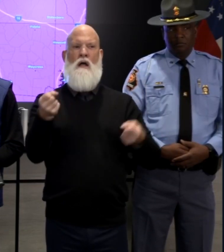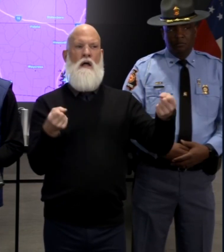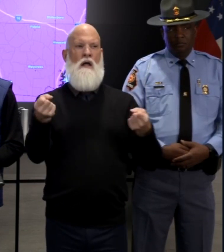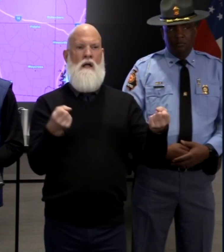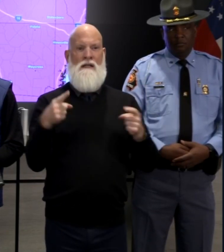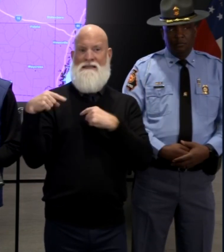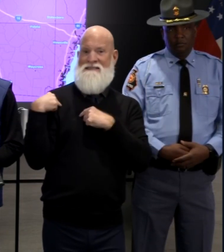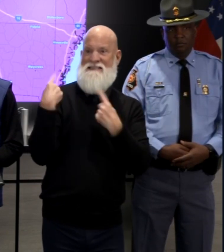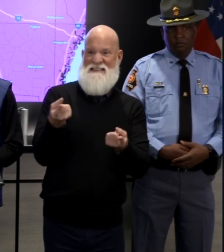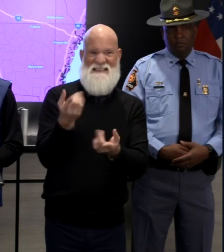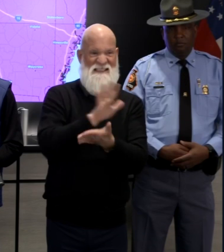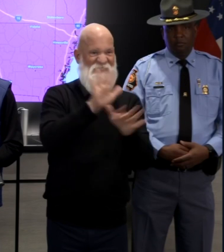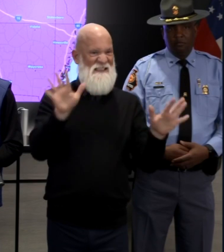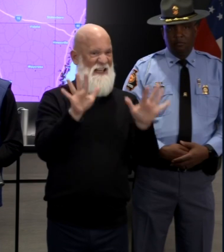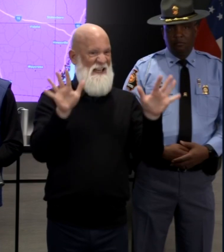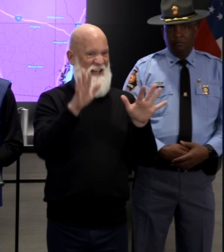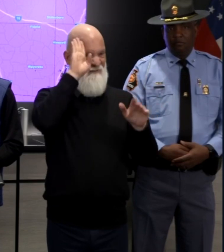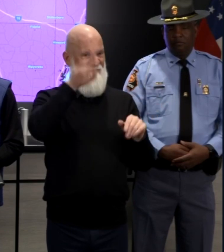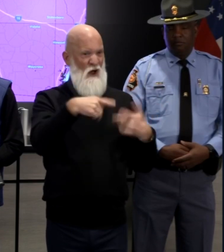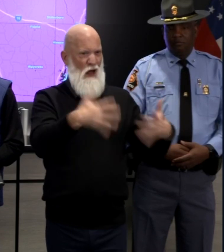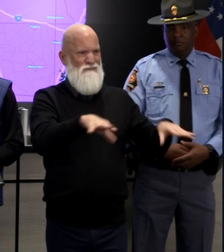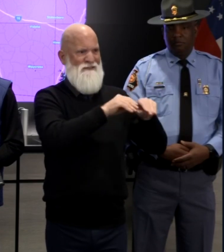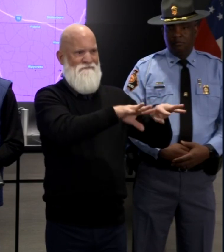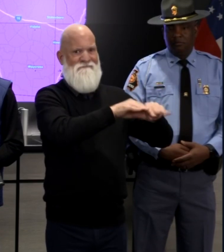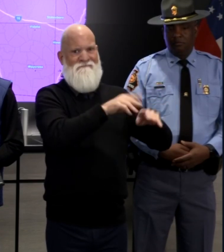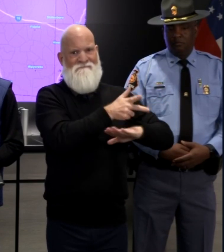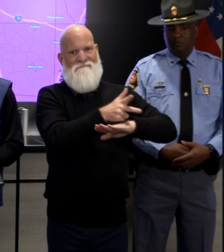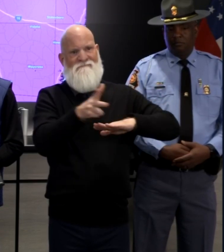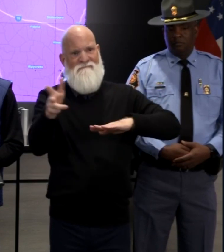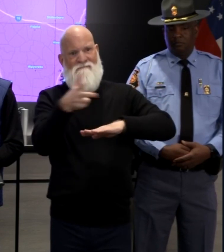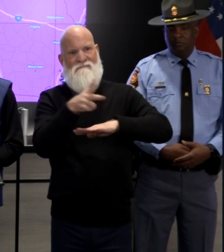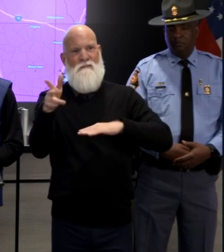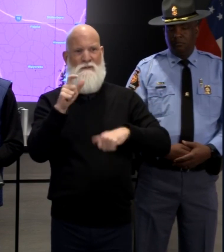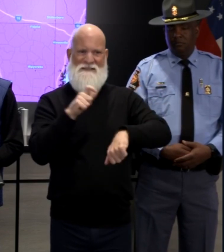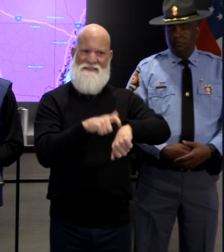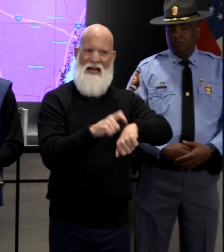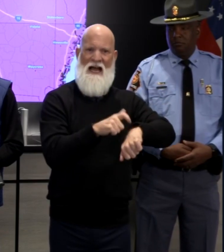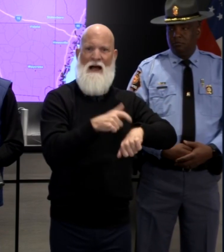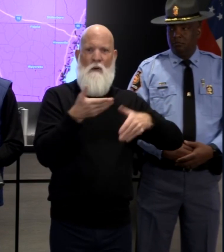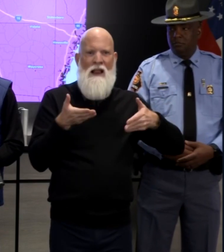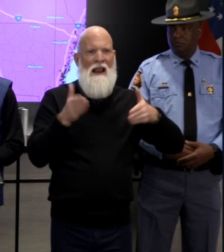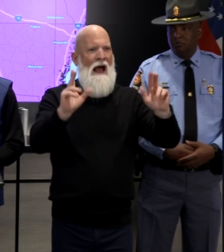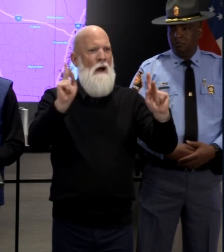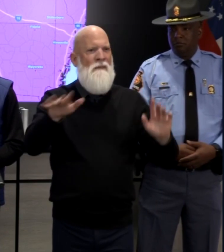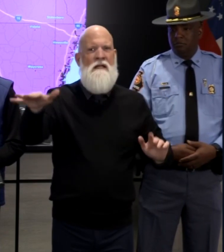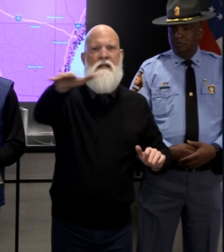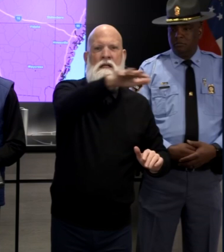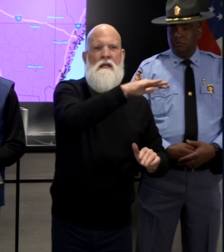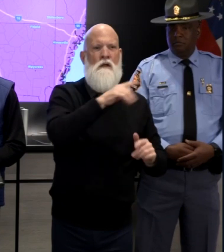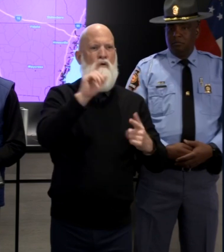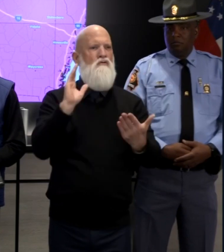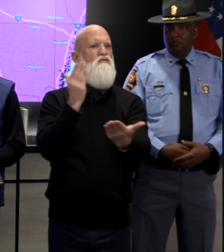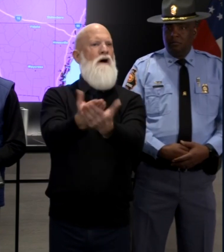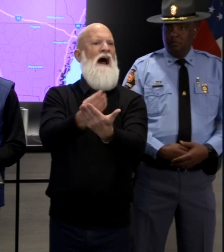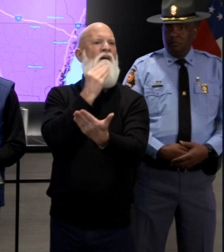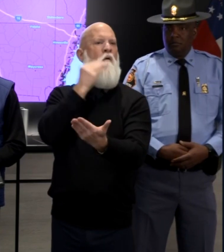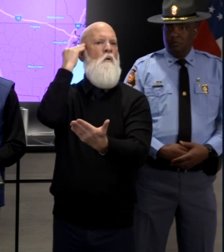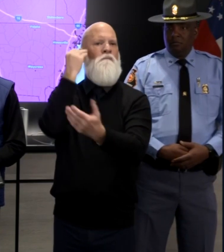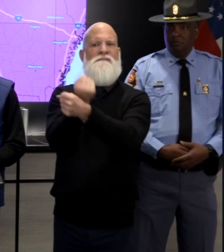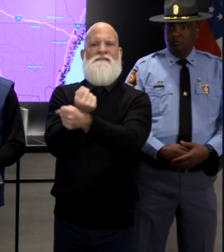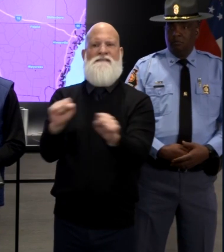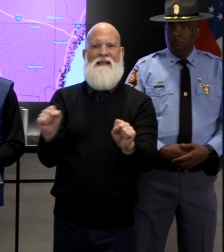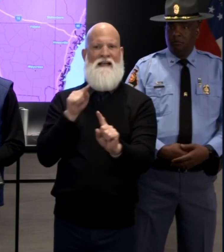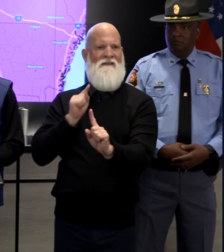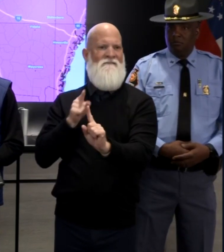be helpful, give people time to get moved, get home, get situated. But if this thing hits like it looks like it's coming, and we